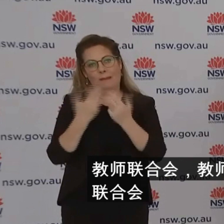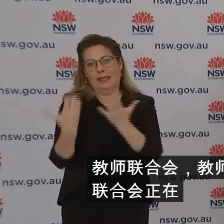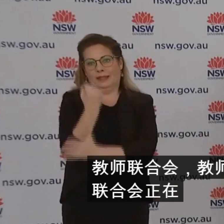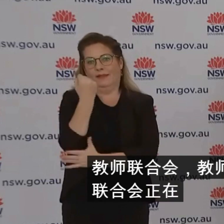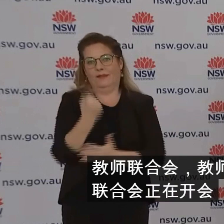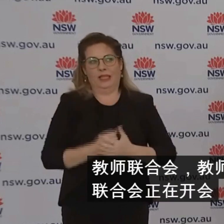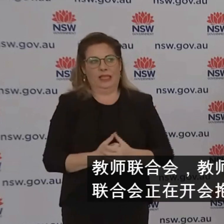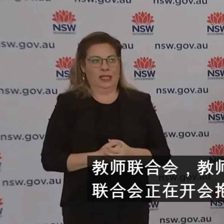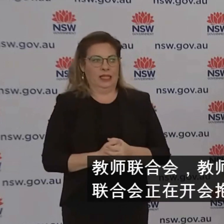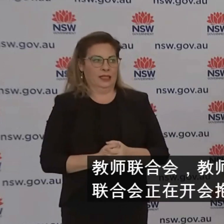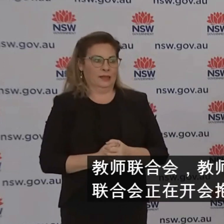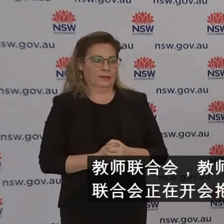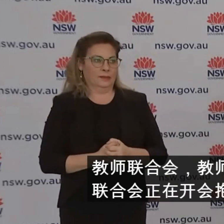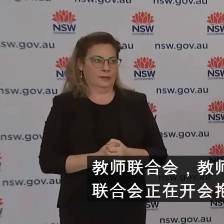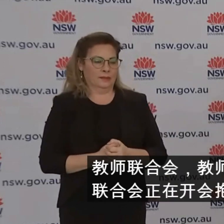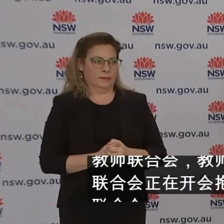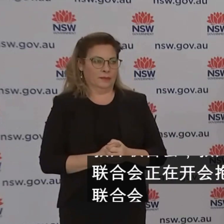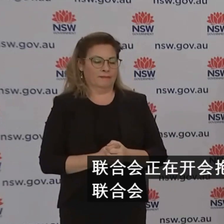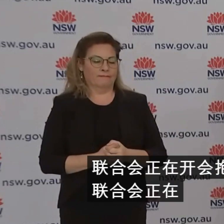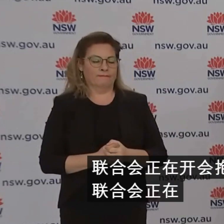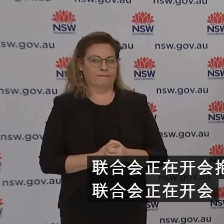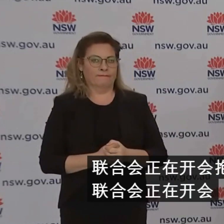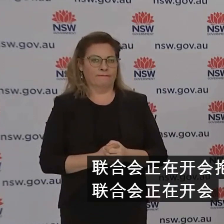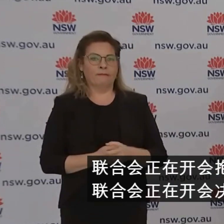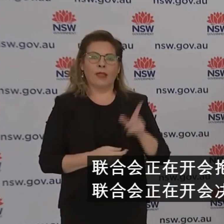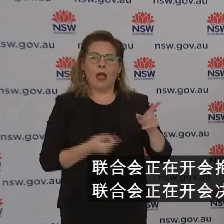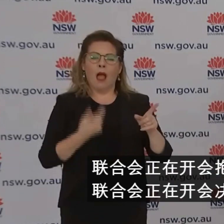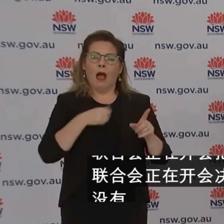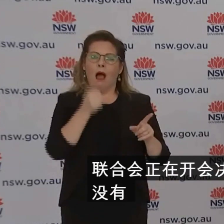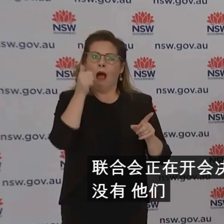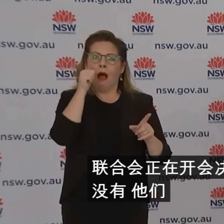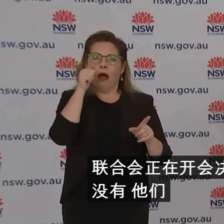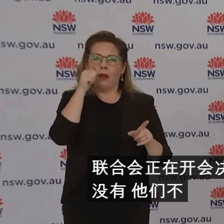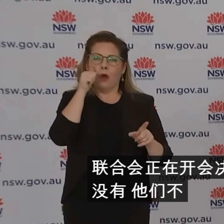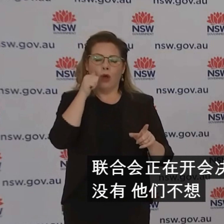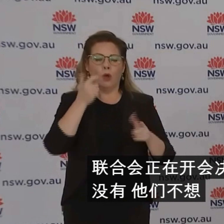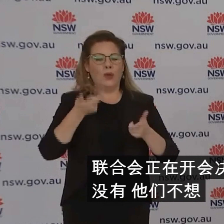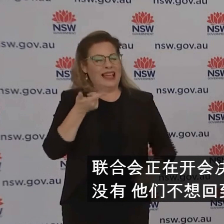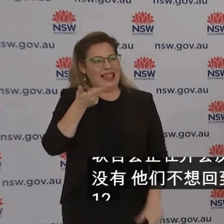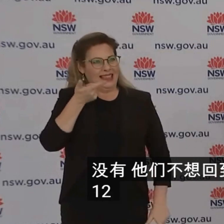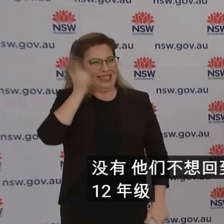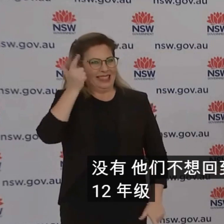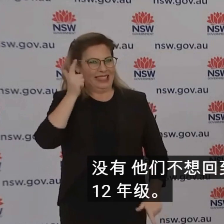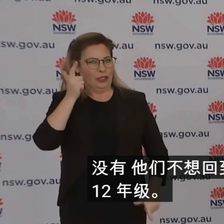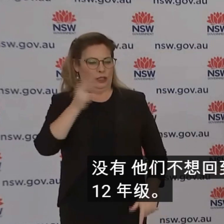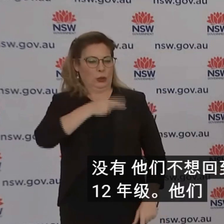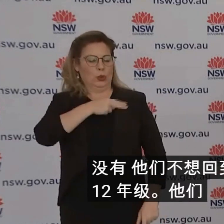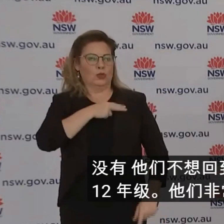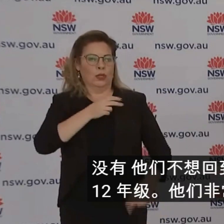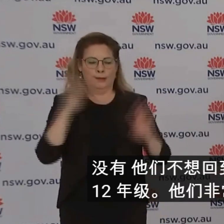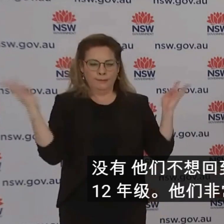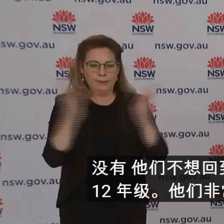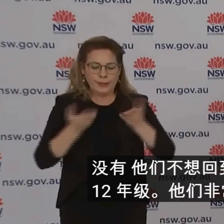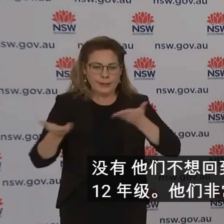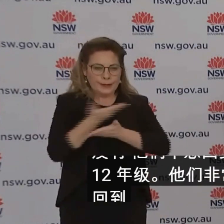Teachers Federation is meeting. Sorry, the Teachers Federation is meeting to decide they don't want to go back for Year 12. They're